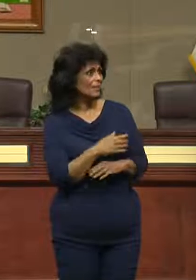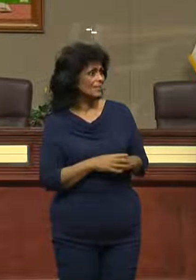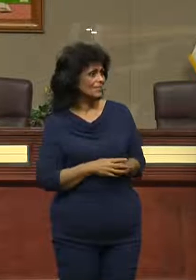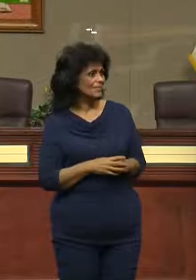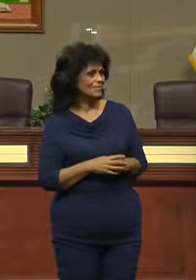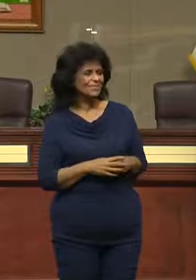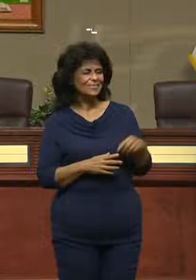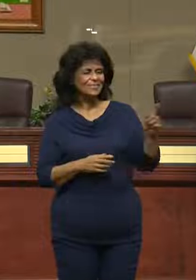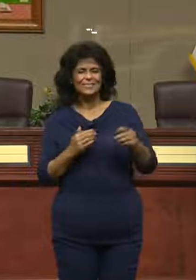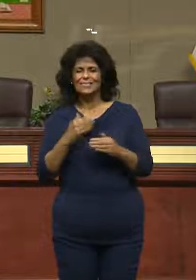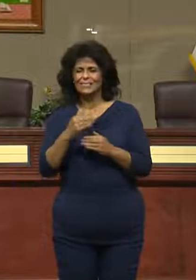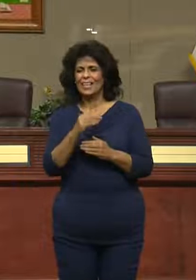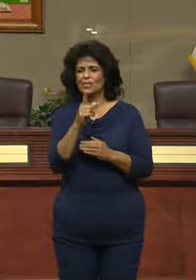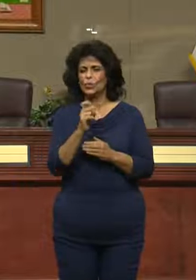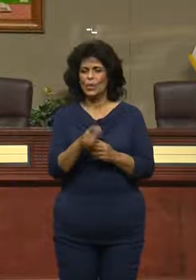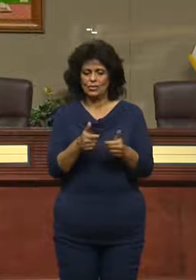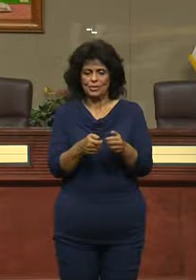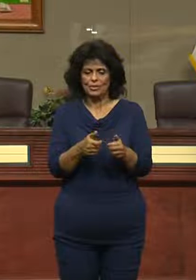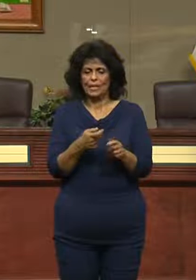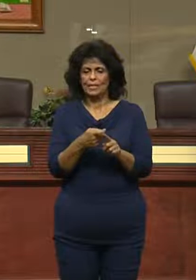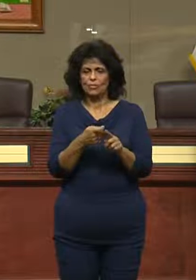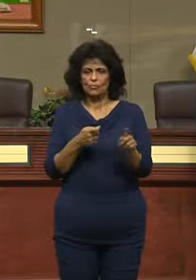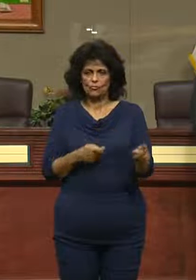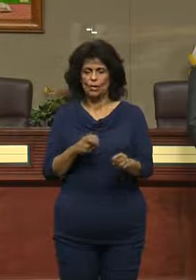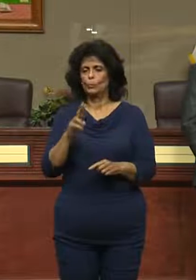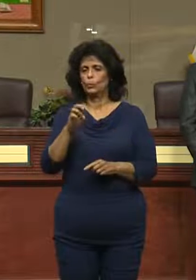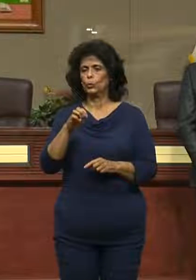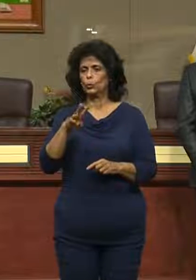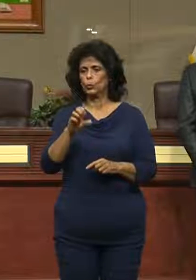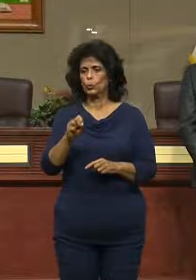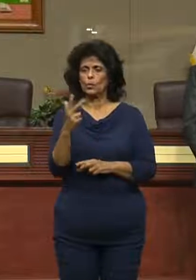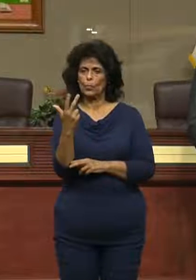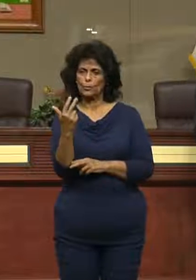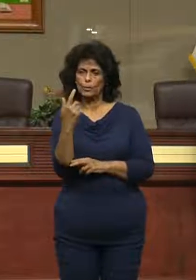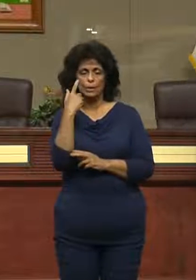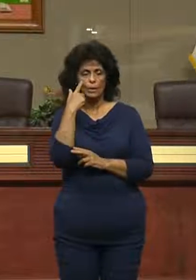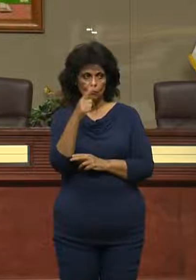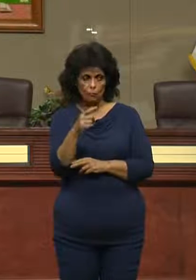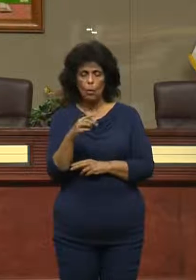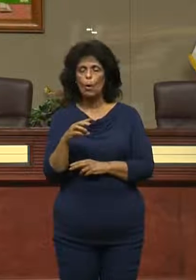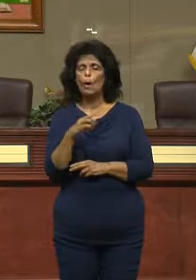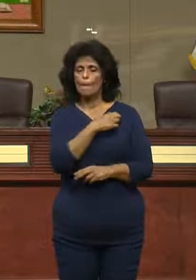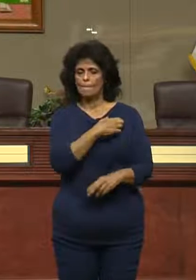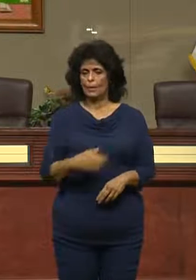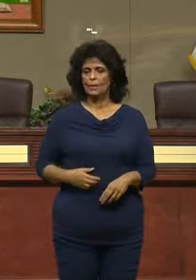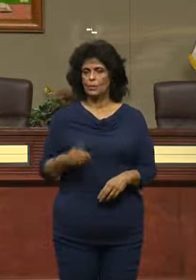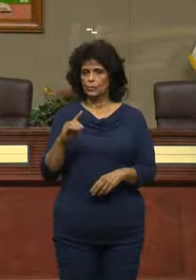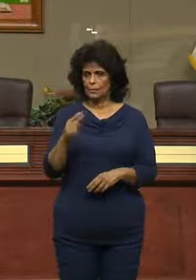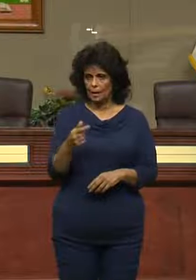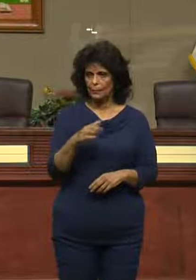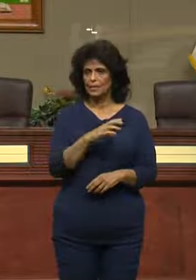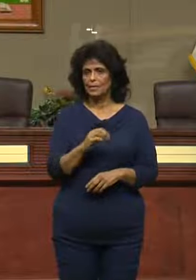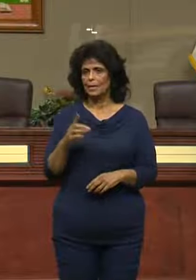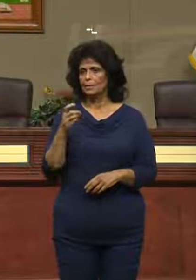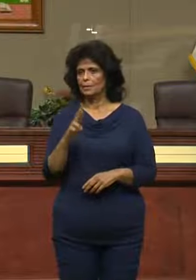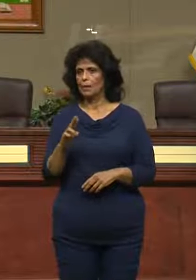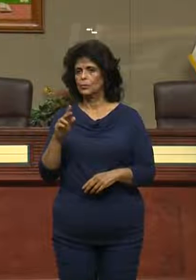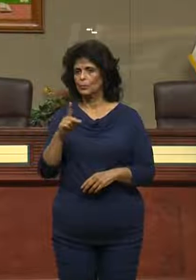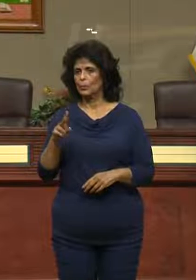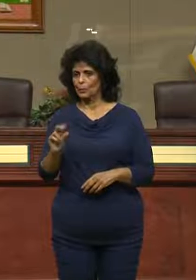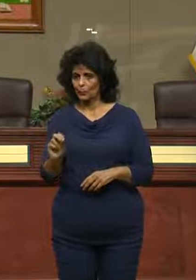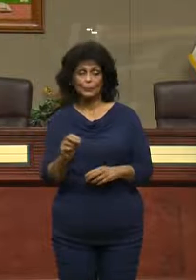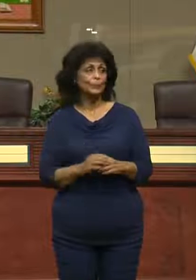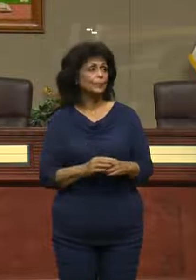This next question was texted in from Rebecca Turco with News 13. It's for Mayor Demings and Dr. Pino. Do you have any updates on the upcoming